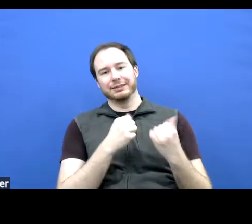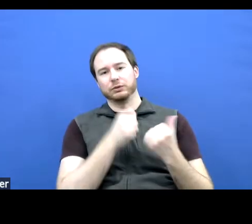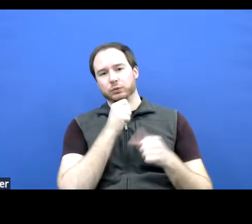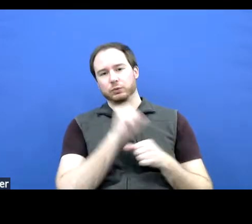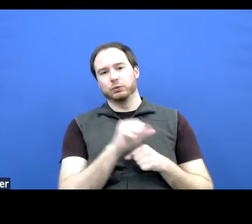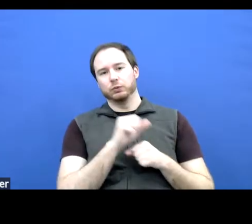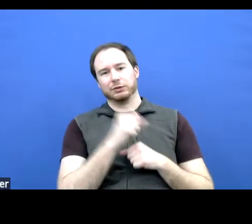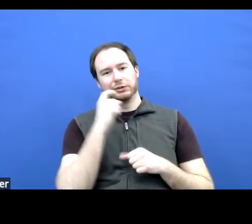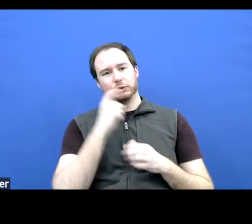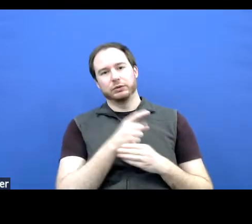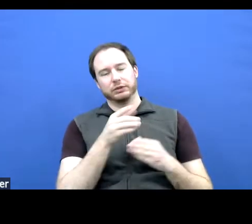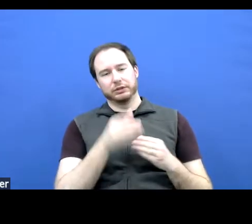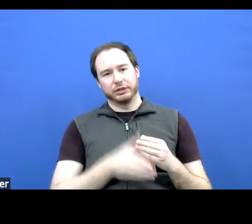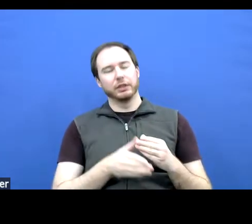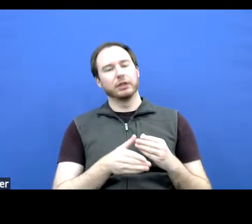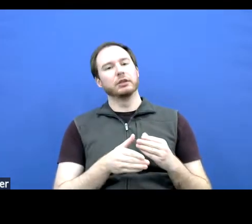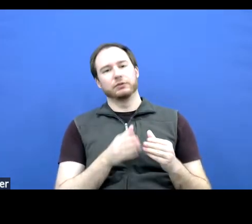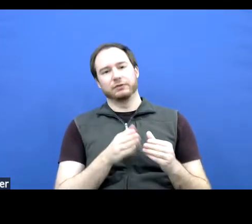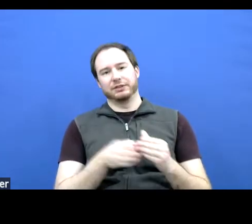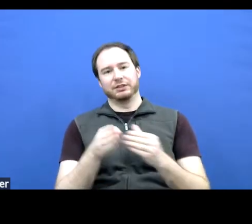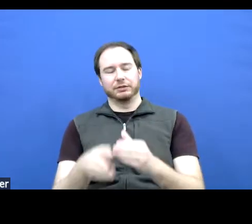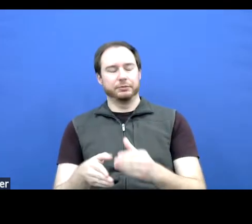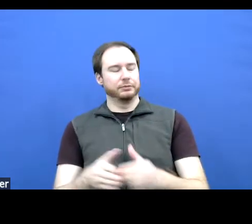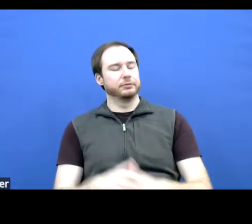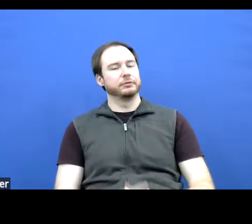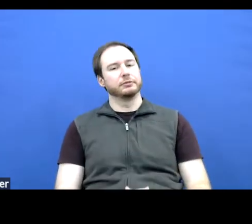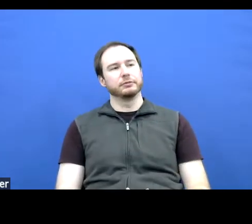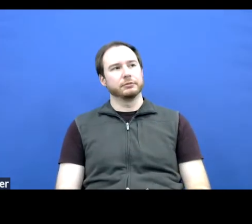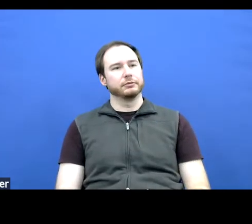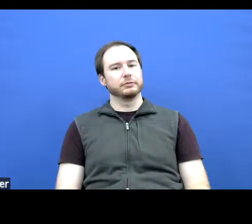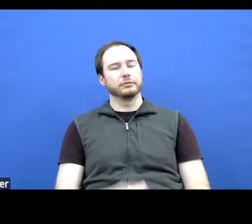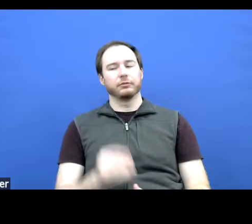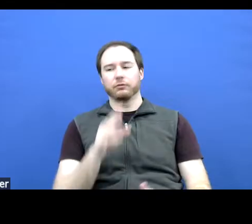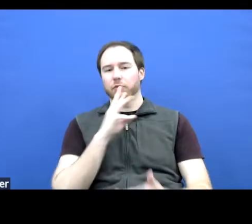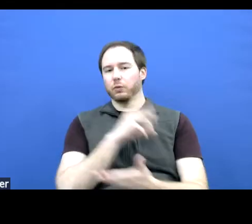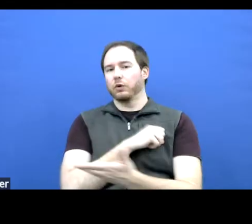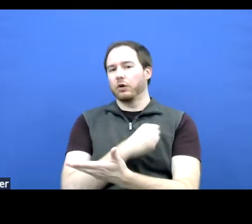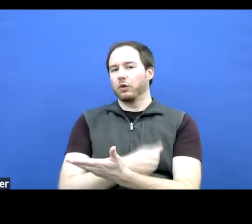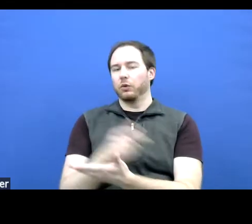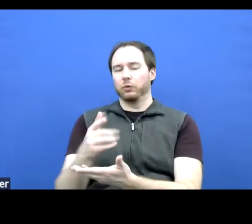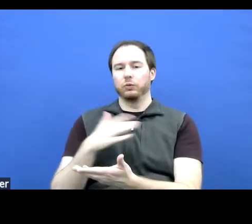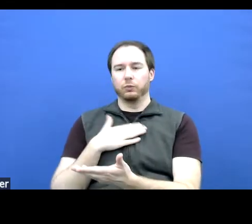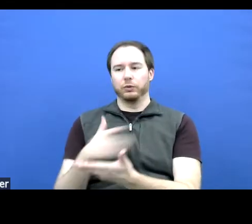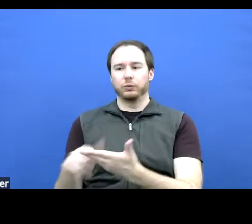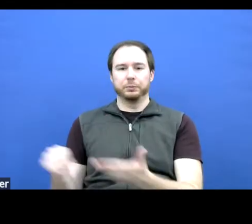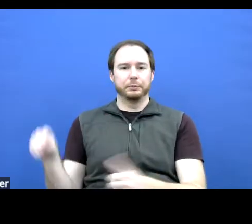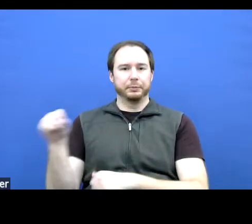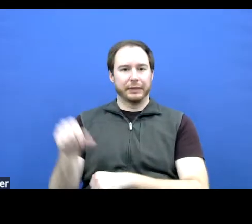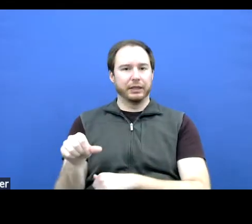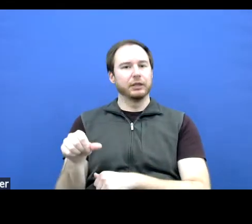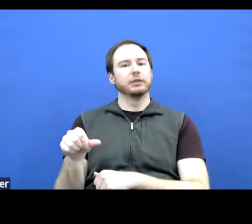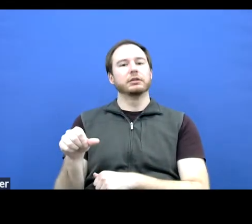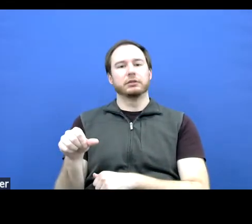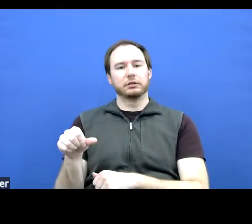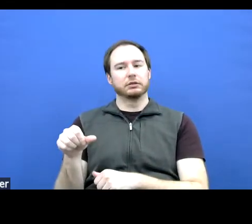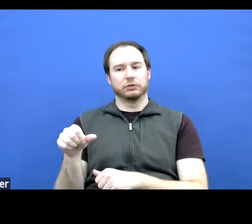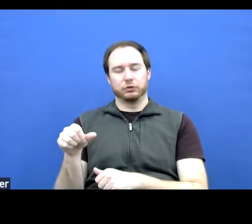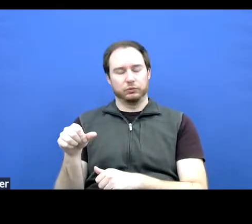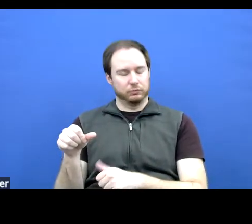weekend to get that done, and to the Water Authority for their willingness to pay and get